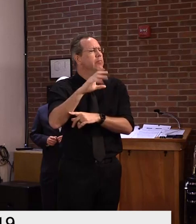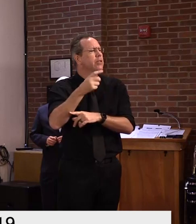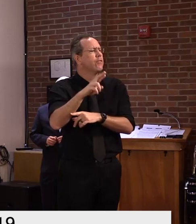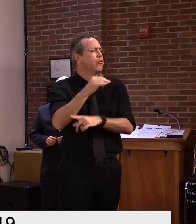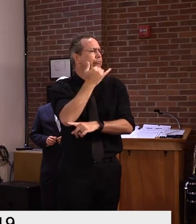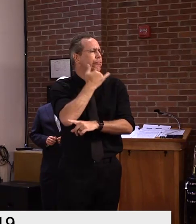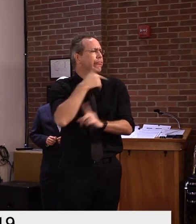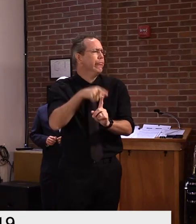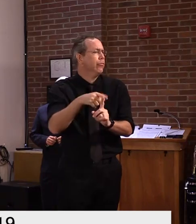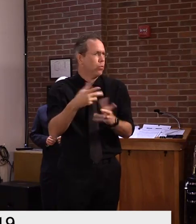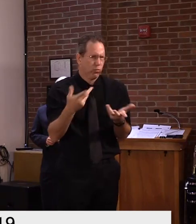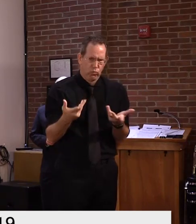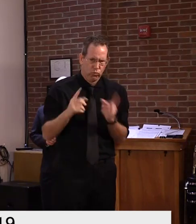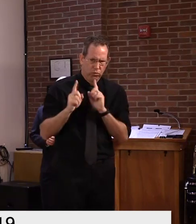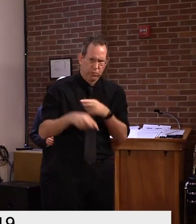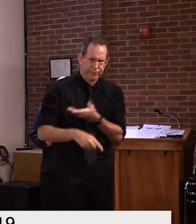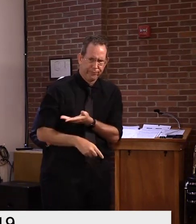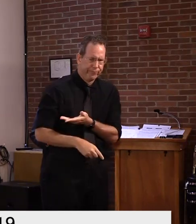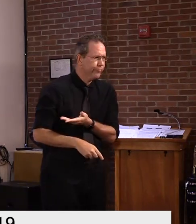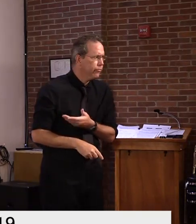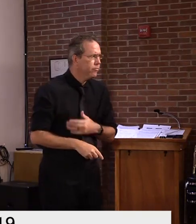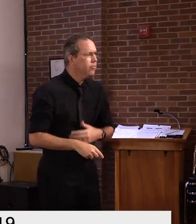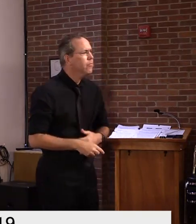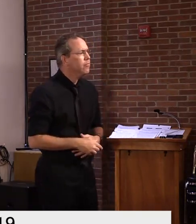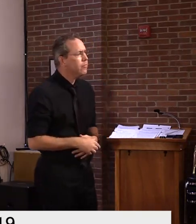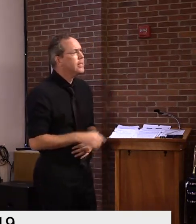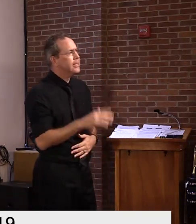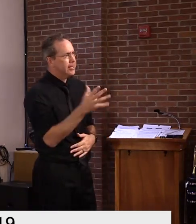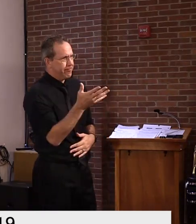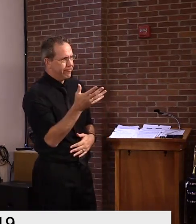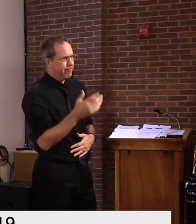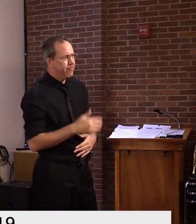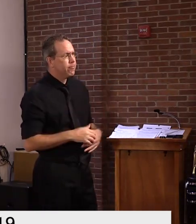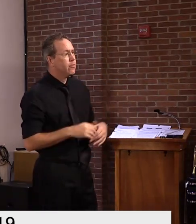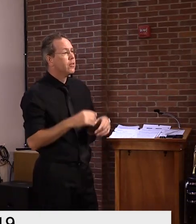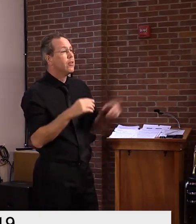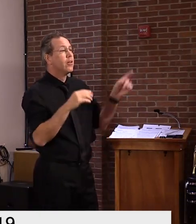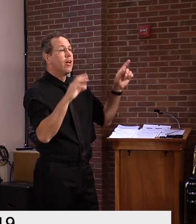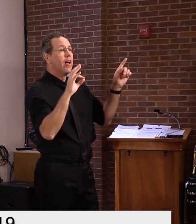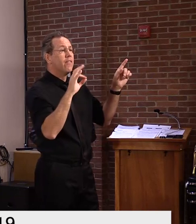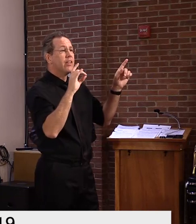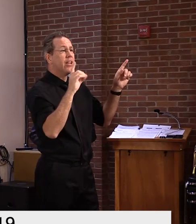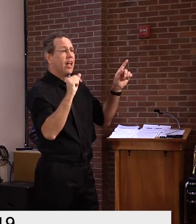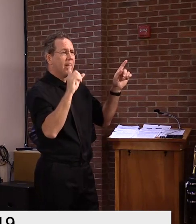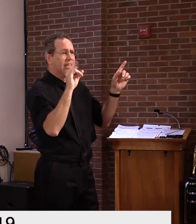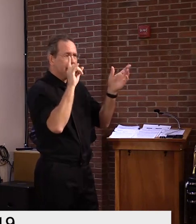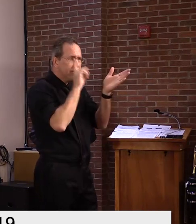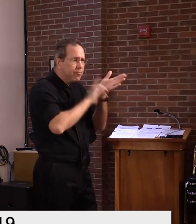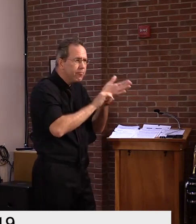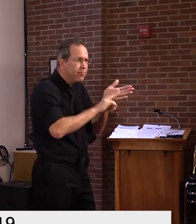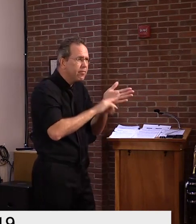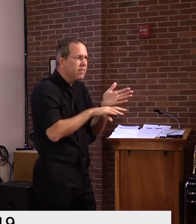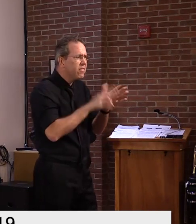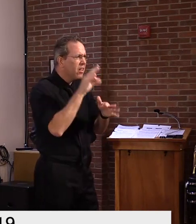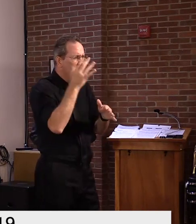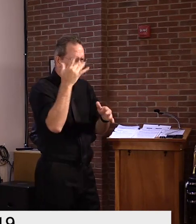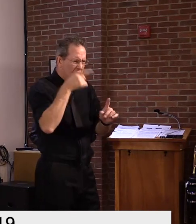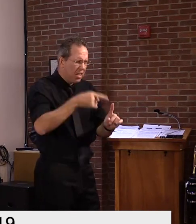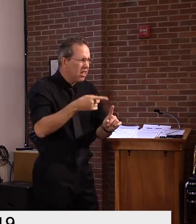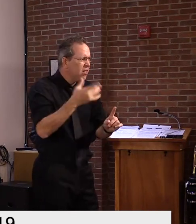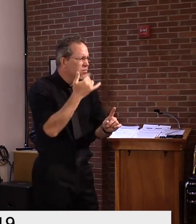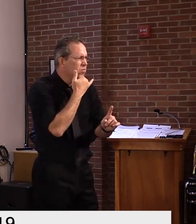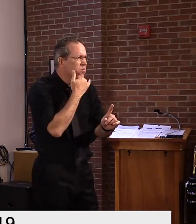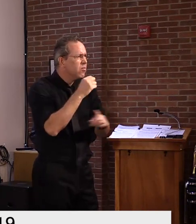answer about the whole situation, the health department continues to rely on epidemiological data. And that